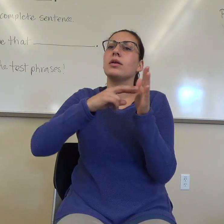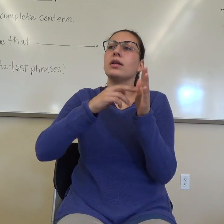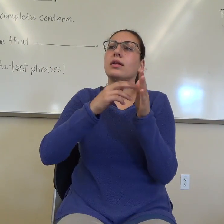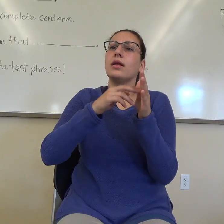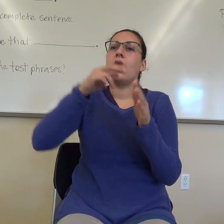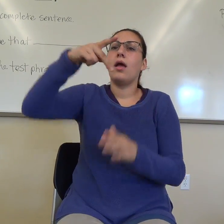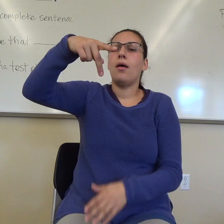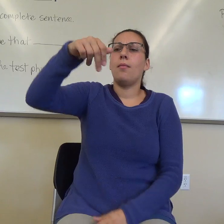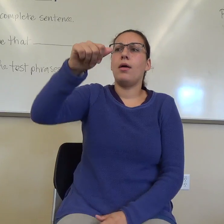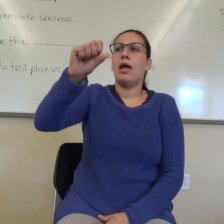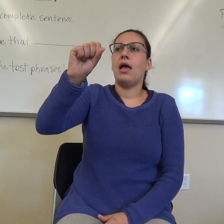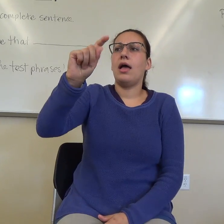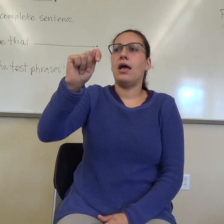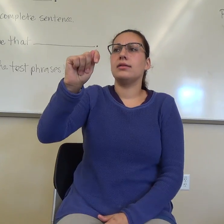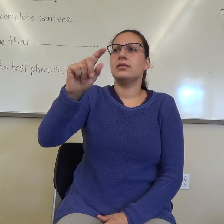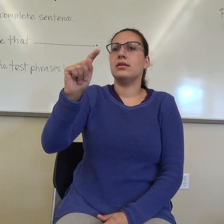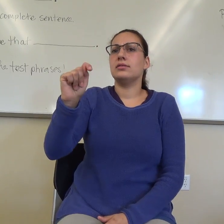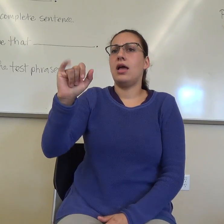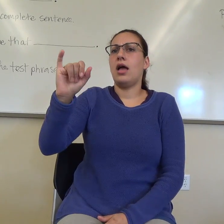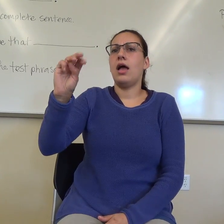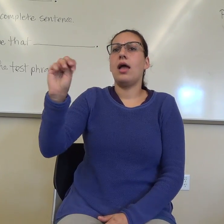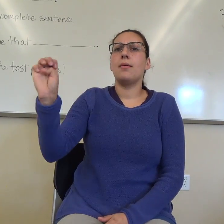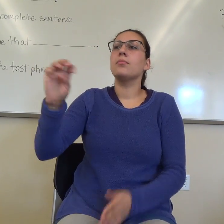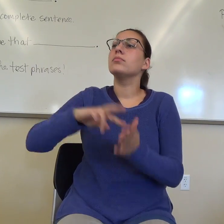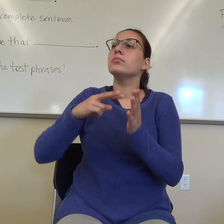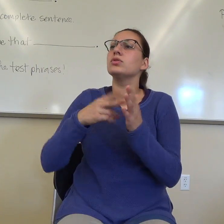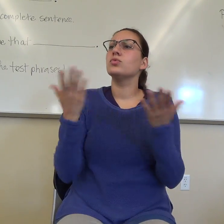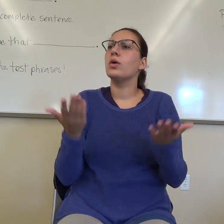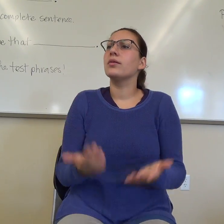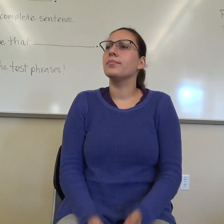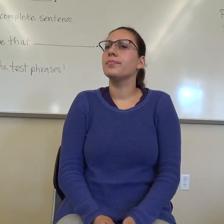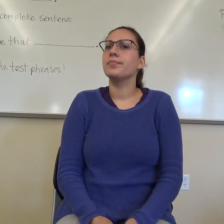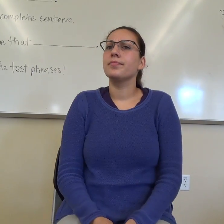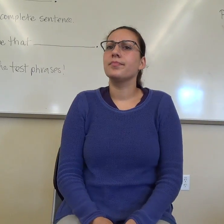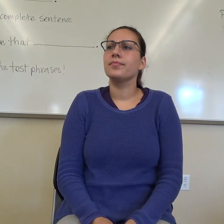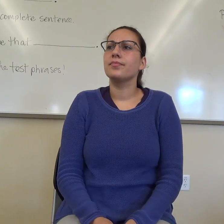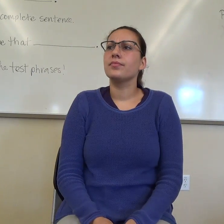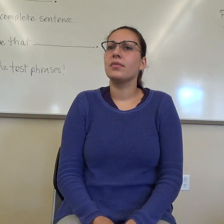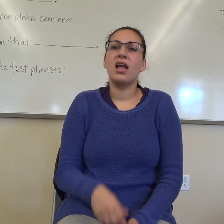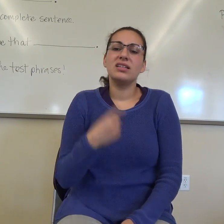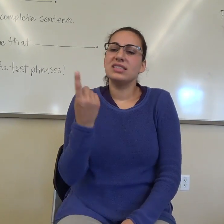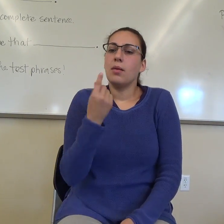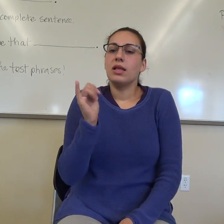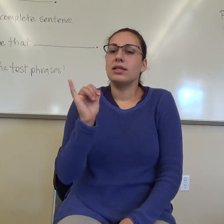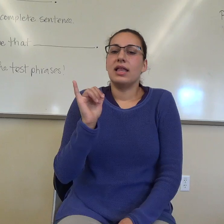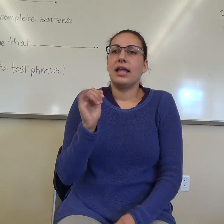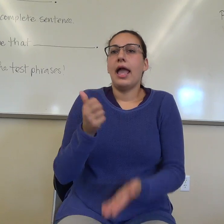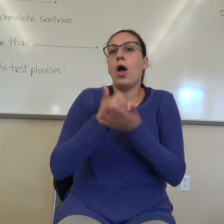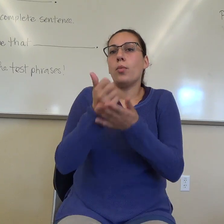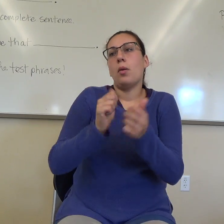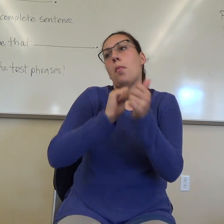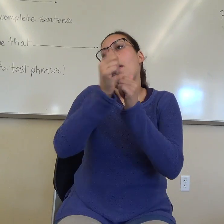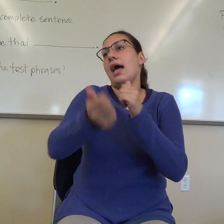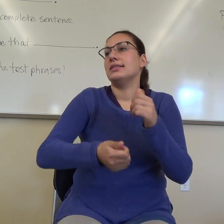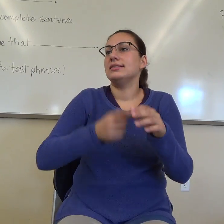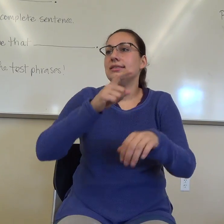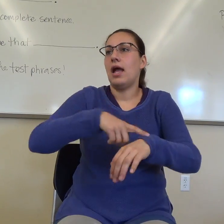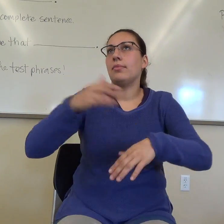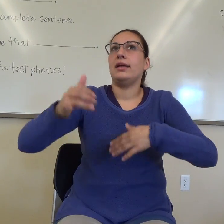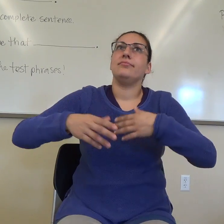What's a pastime? Something to occupy. Something to pass the time. Yeah, that's where it comes from. What do you